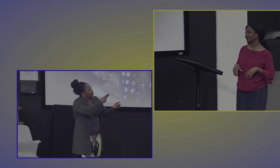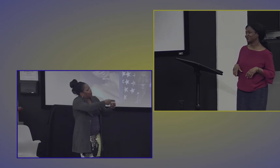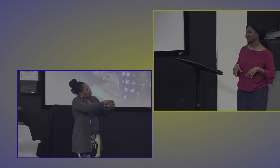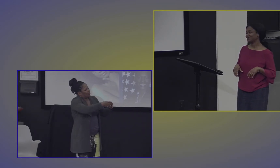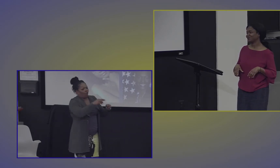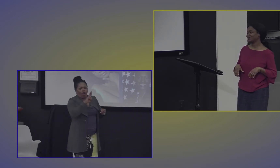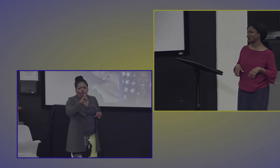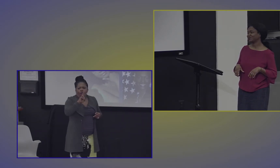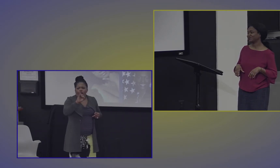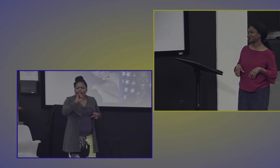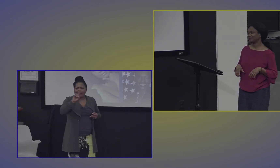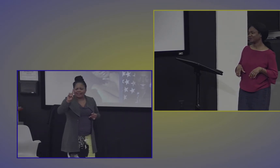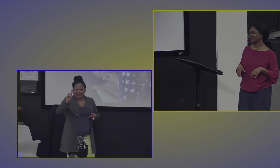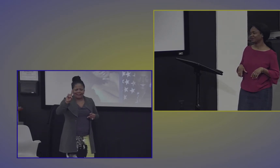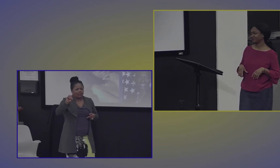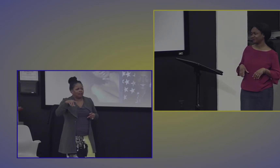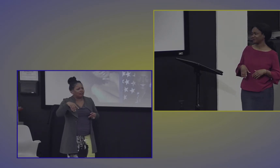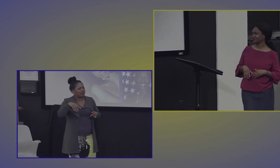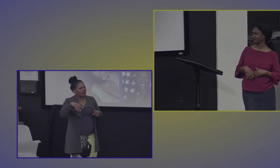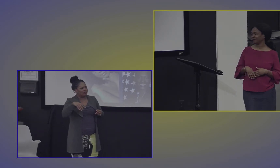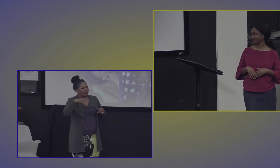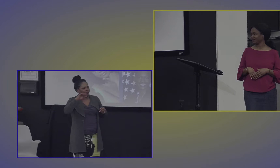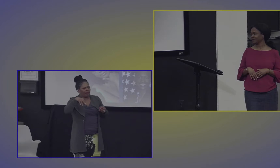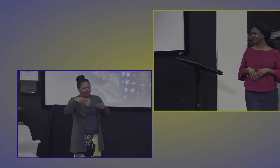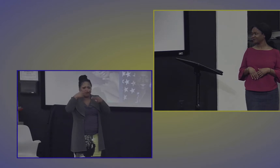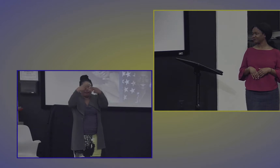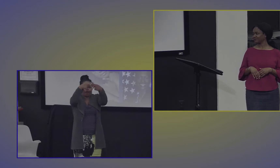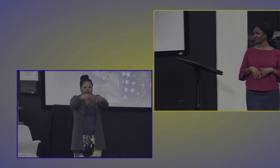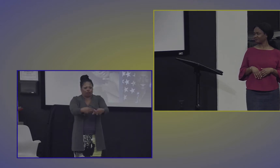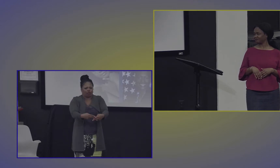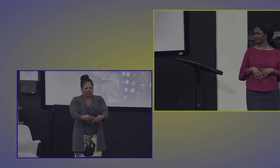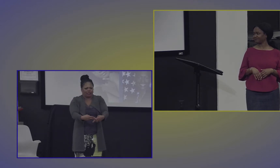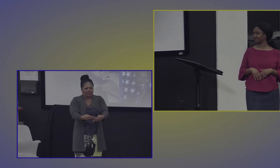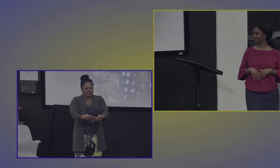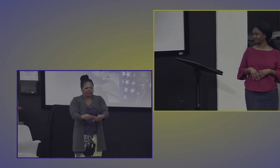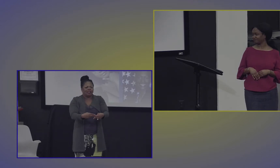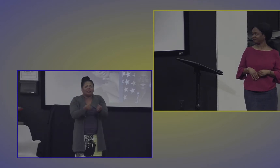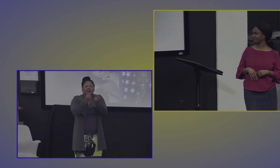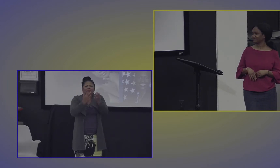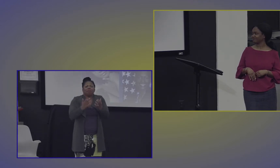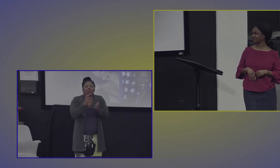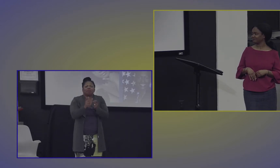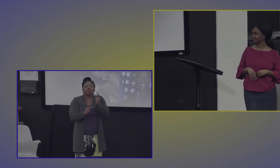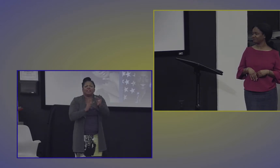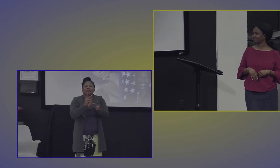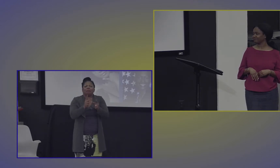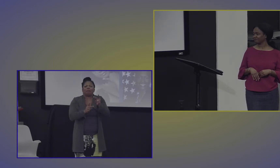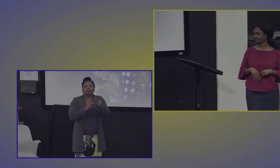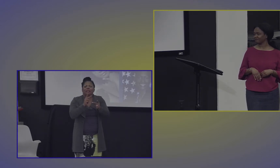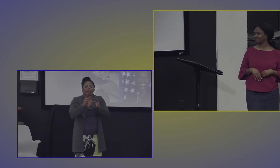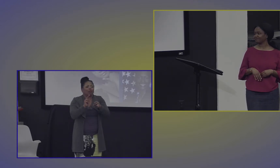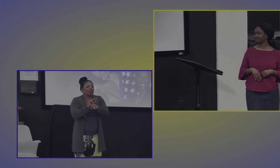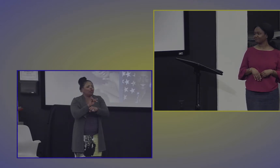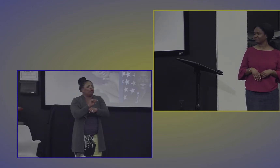valuable. So yes. And again, I want to go back and mention RID. They have created, obviously, directories with all